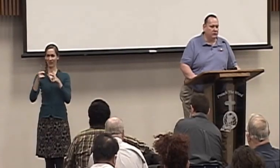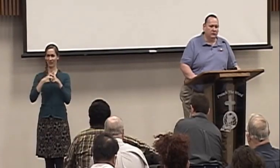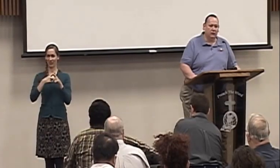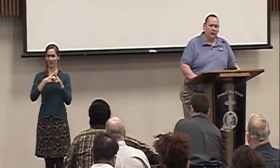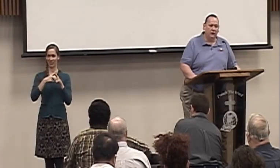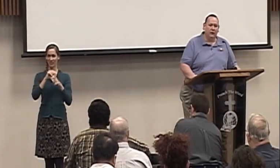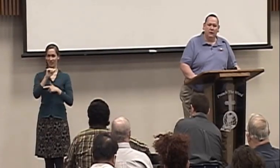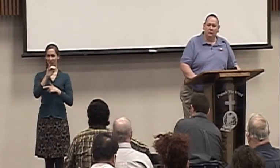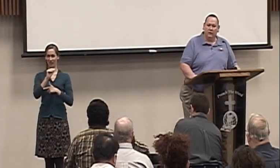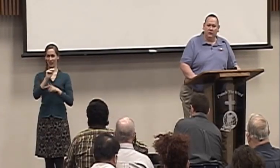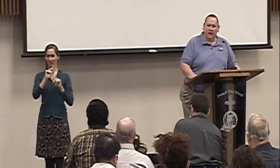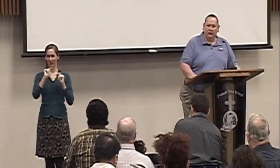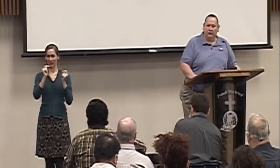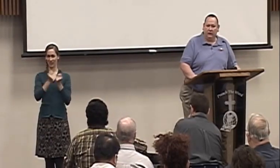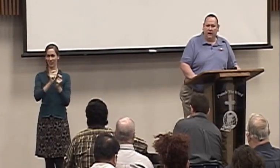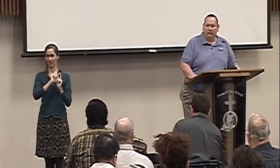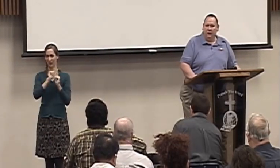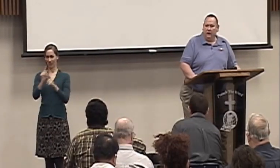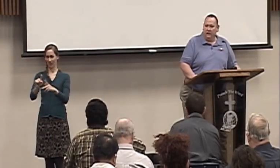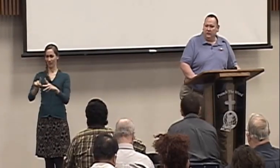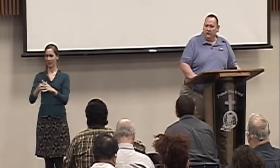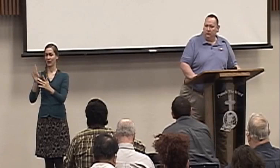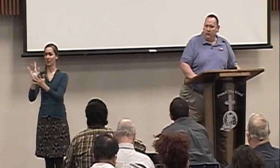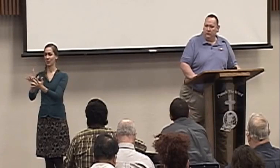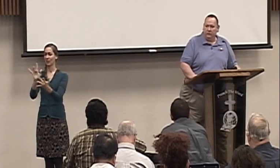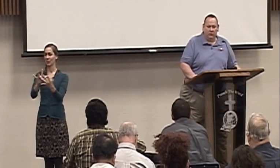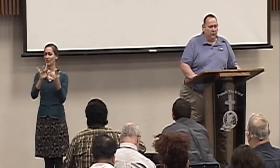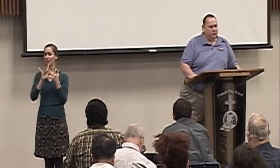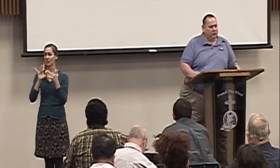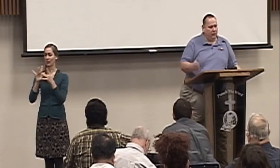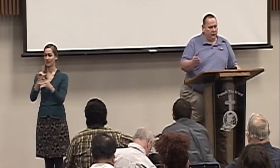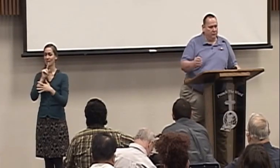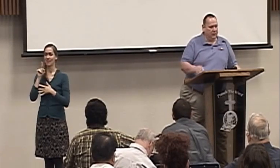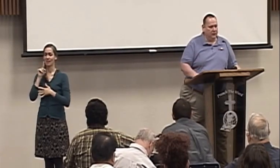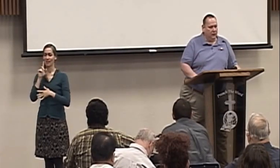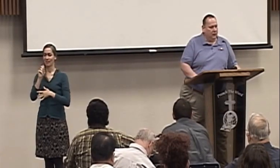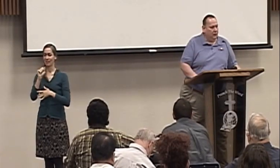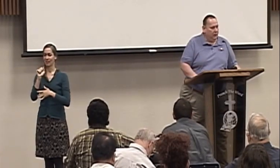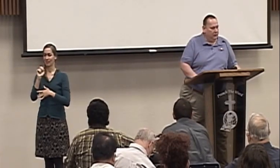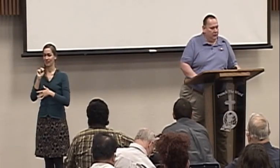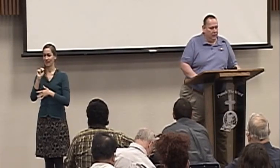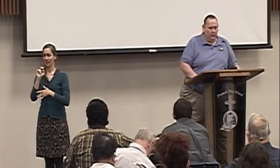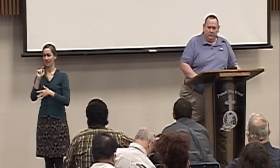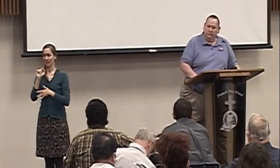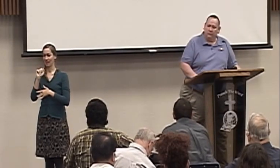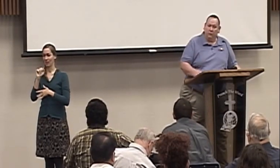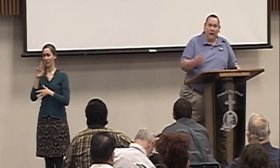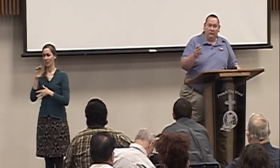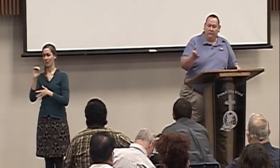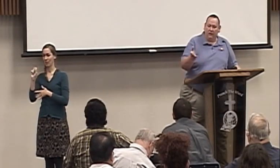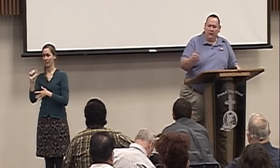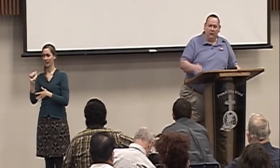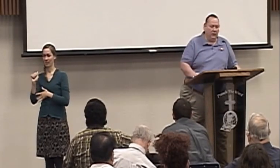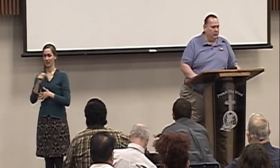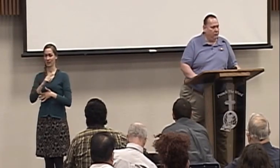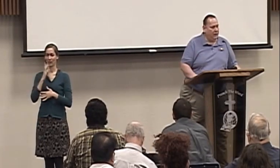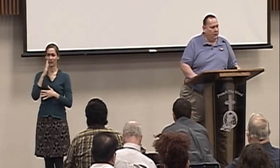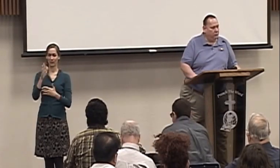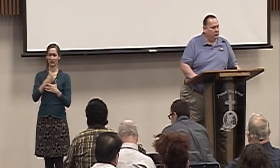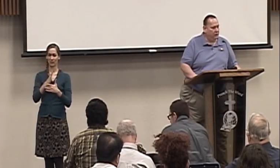started reaching out to the deaf in Santa Rosa. And so he'll share a little bit, and then we'll have some video, and then Enrique will share some